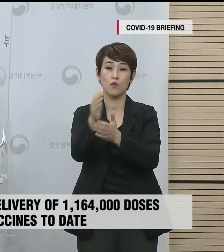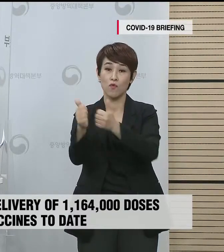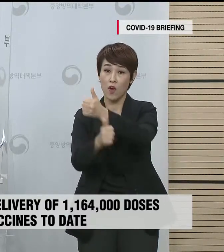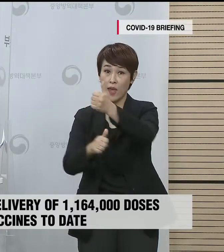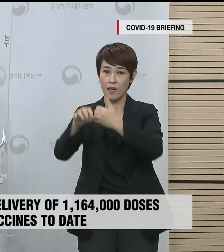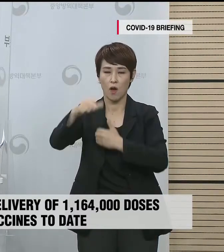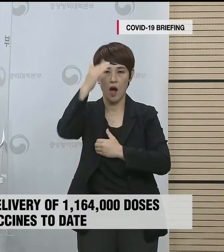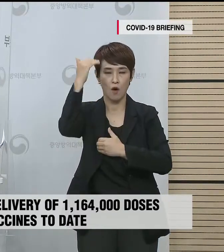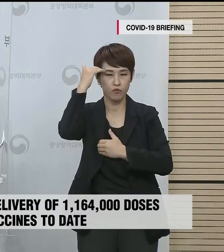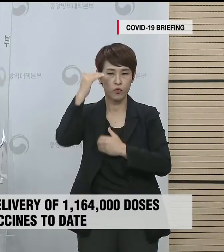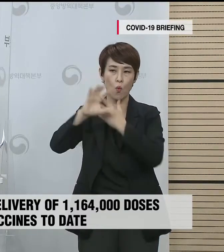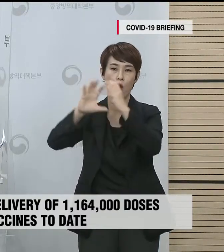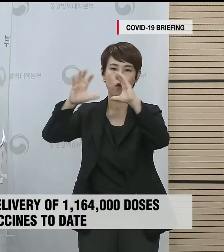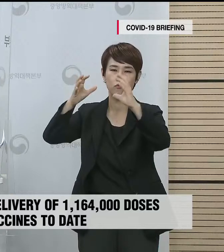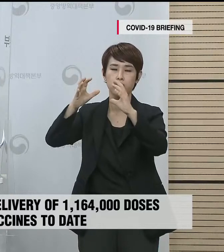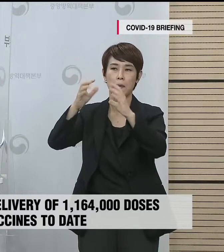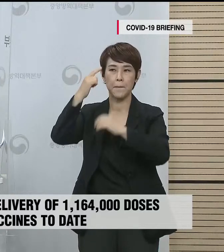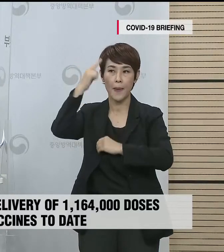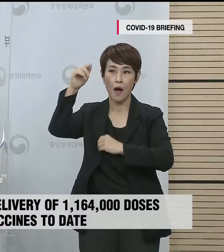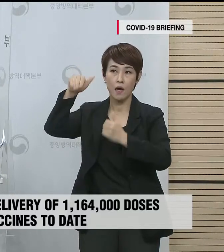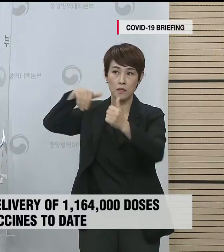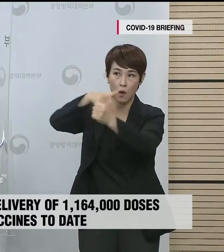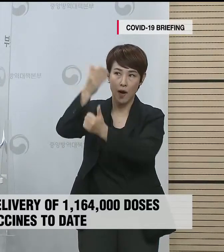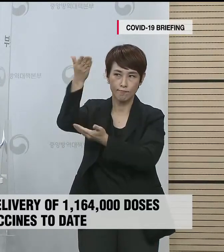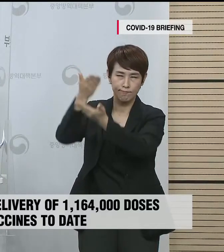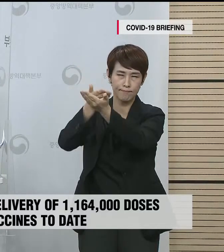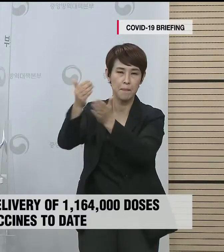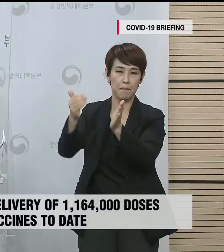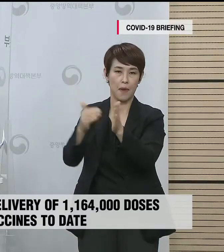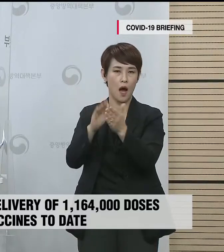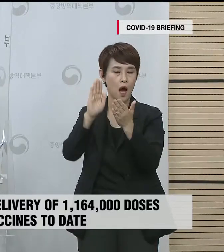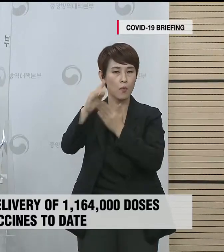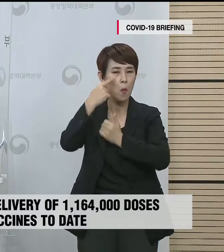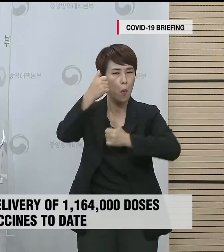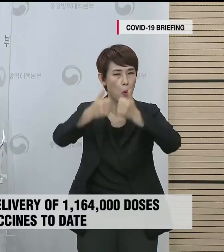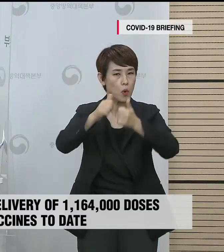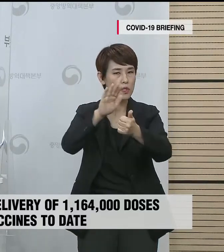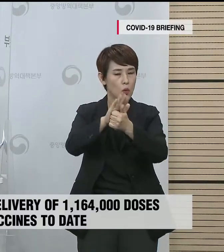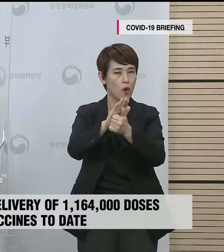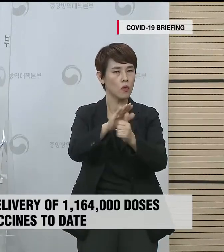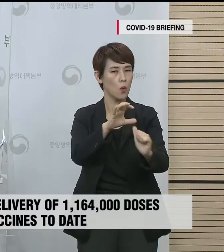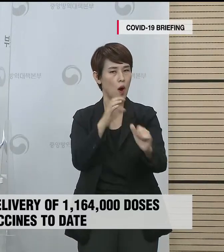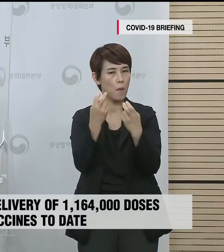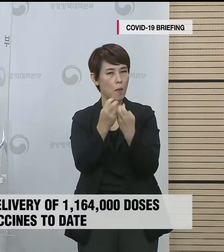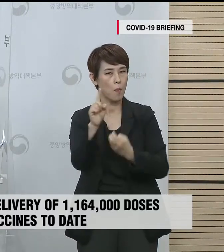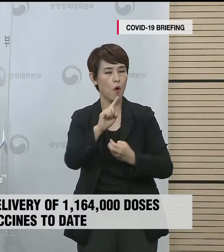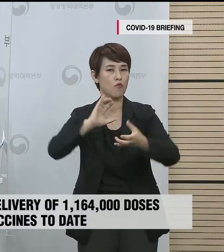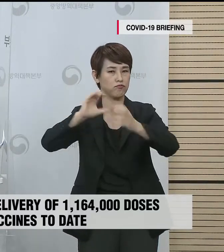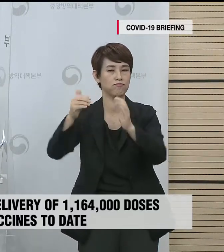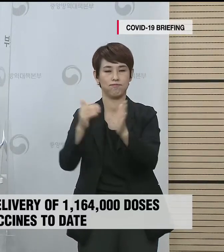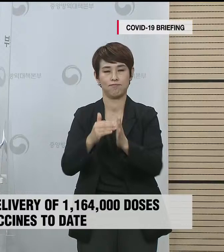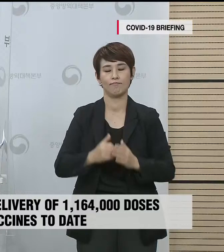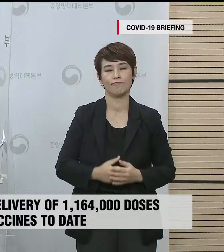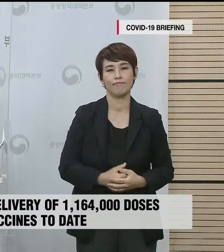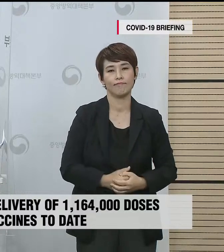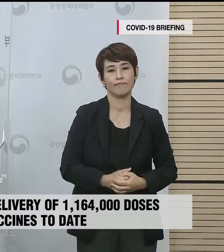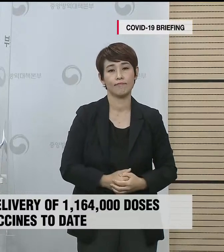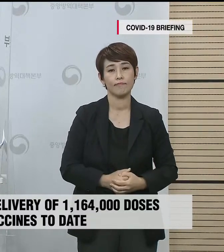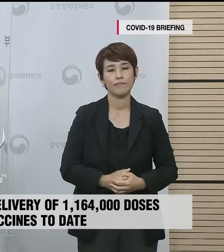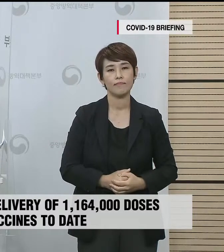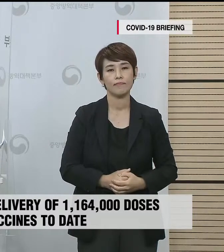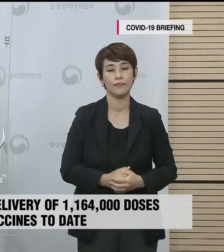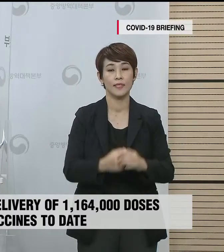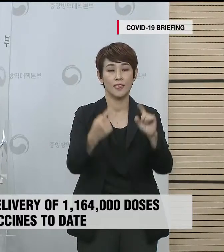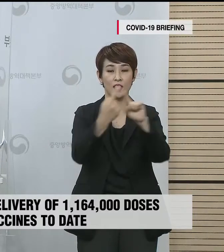into our plans and policies going forward. And here in South Korea, we will be also discussing, and we have already